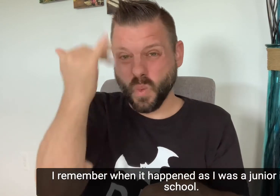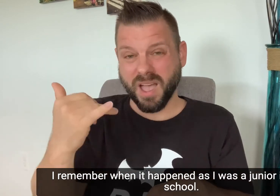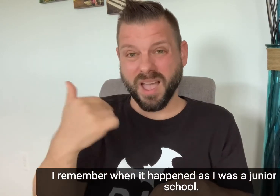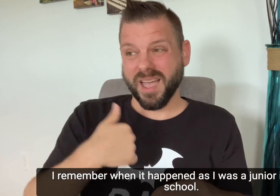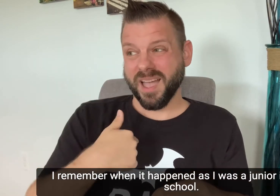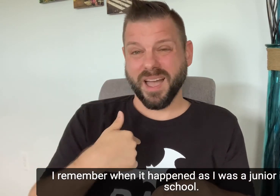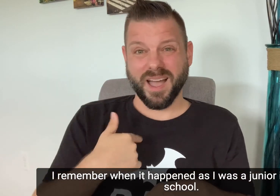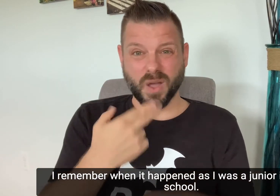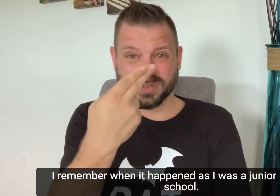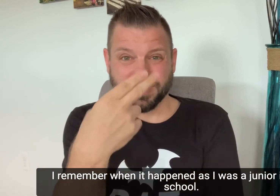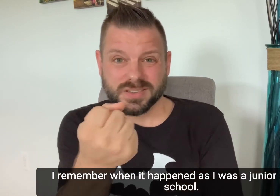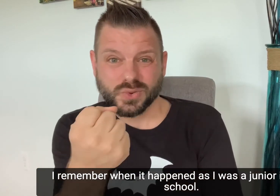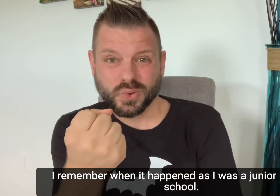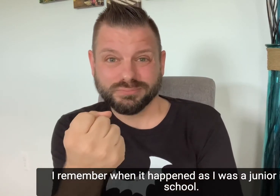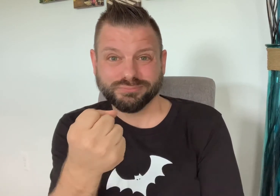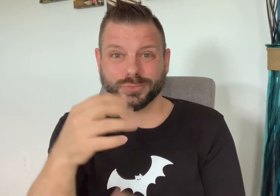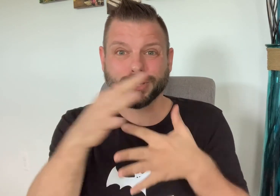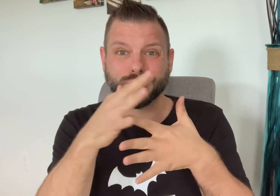as I was a junior in high school.